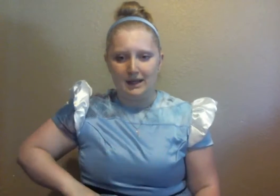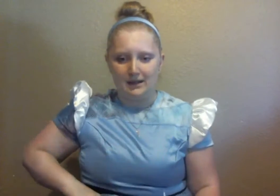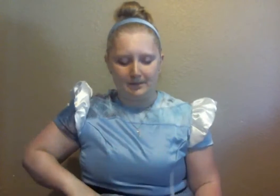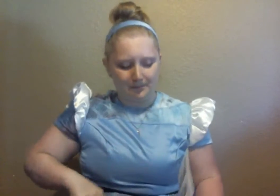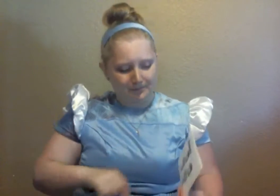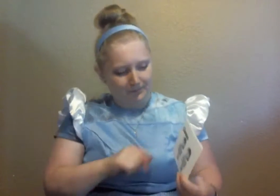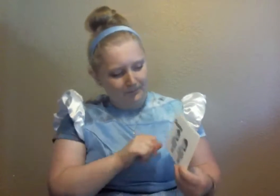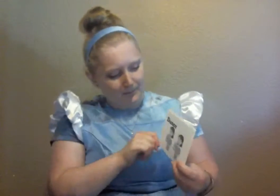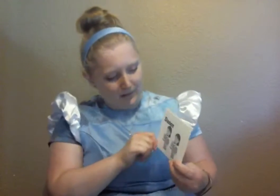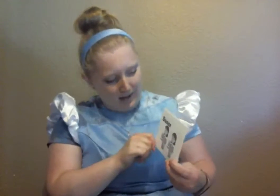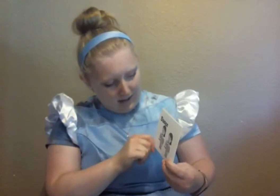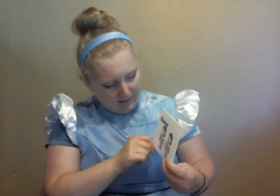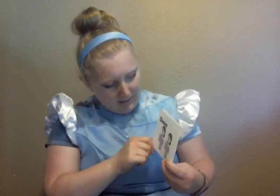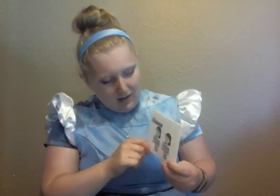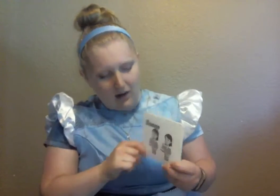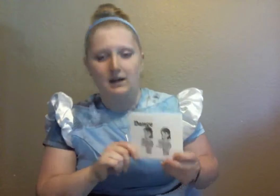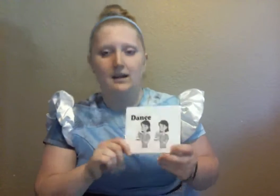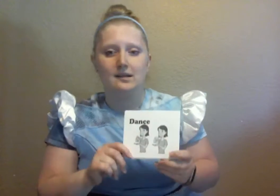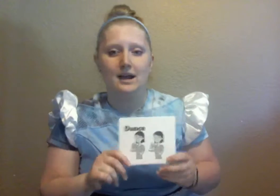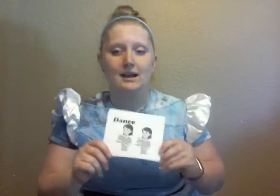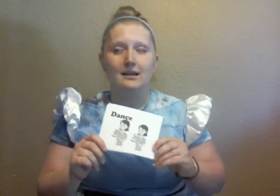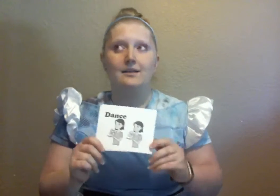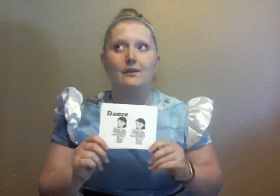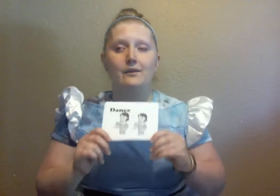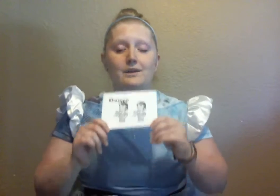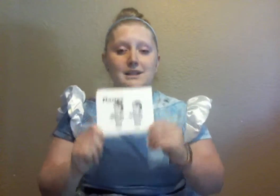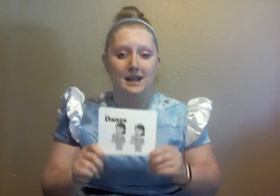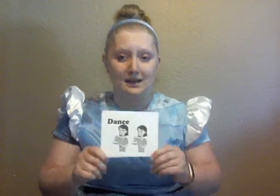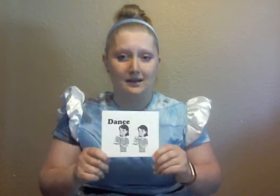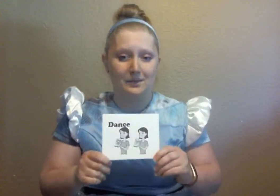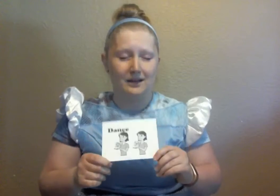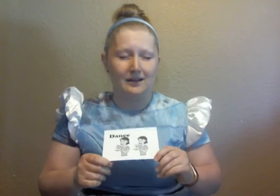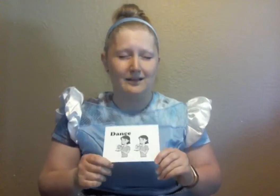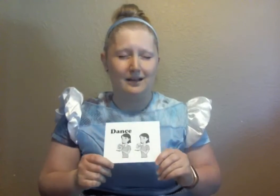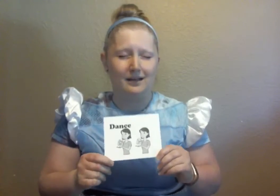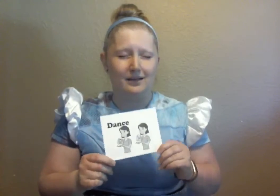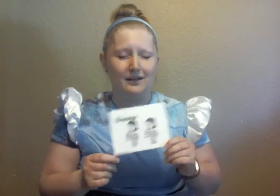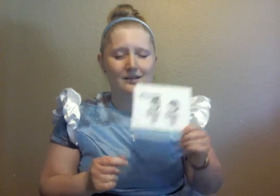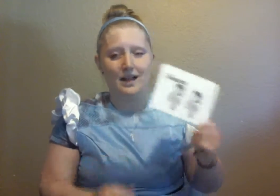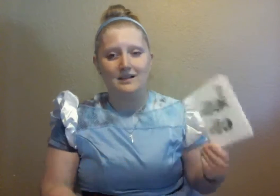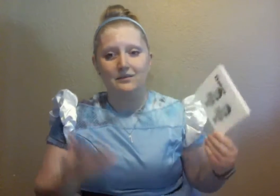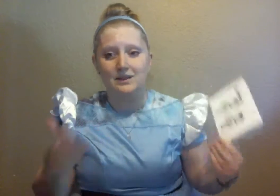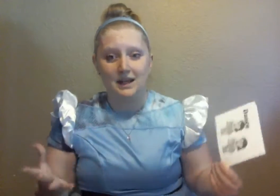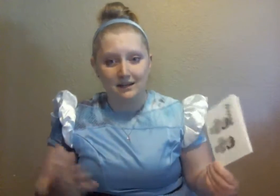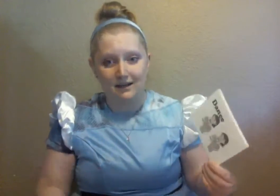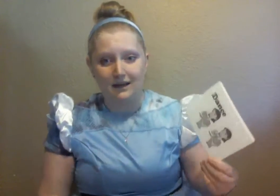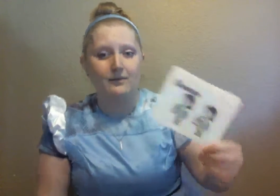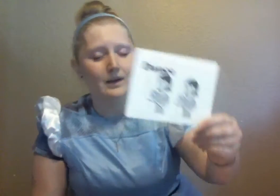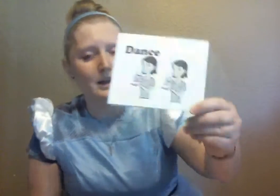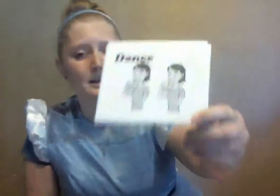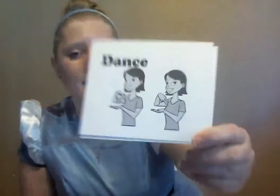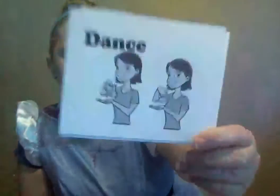Queen. Okay. The next sign is dance, because there's lots of dancing in fairy tales.